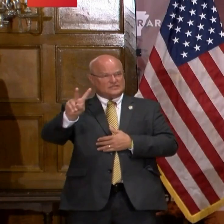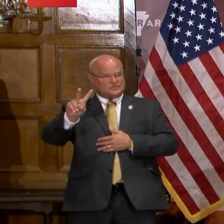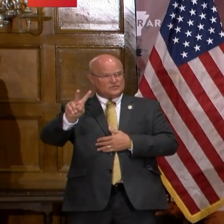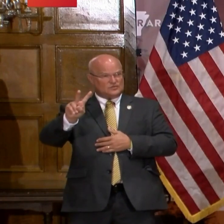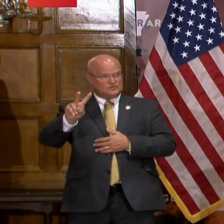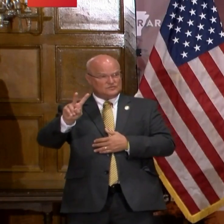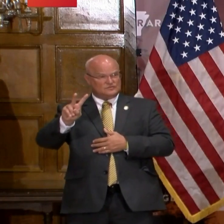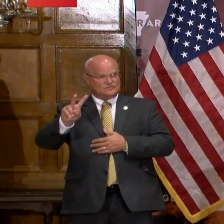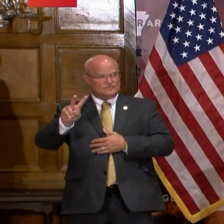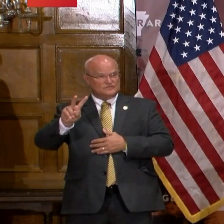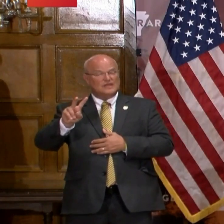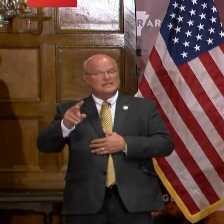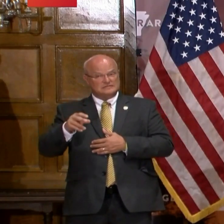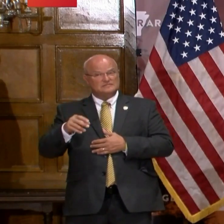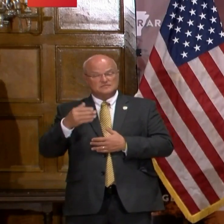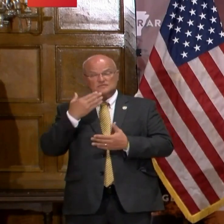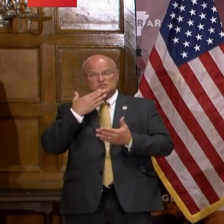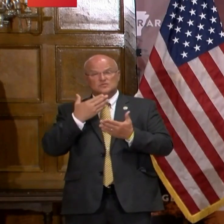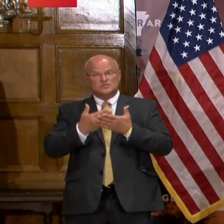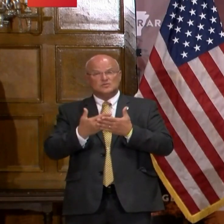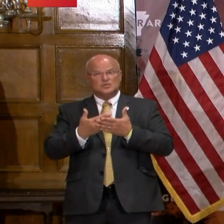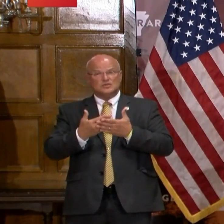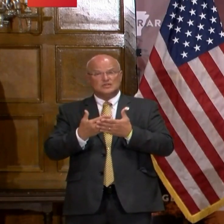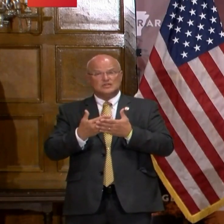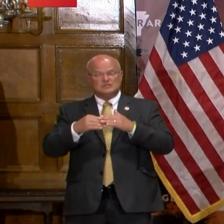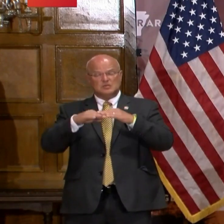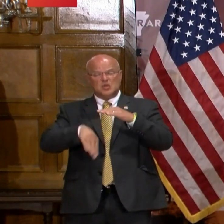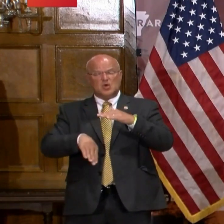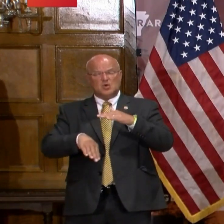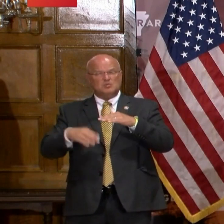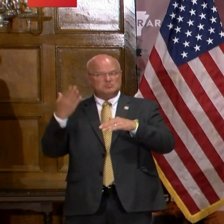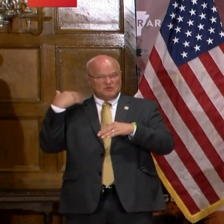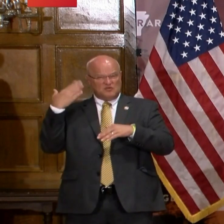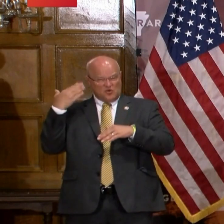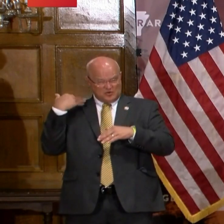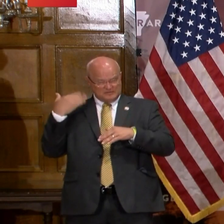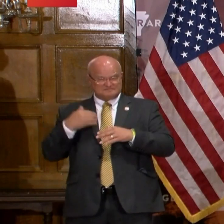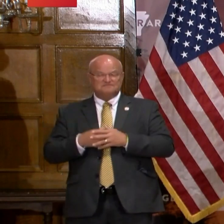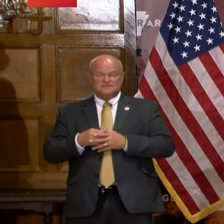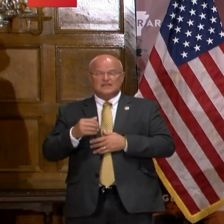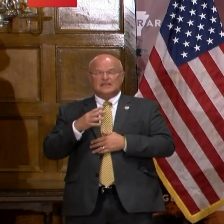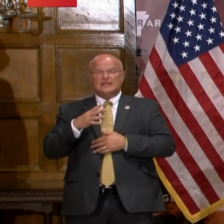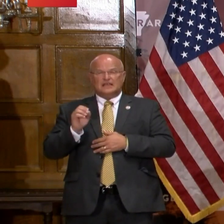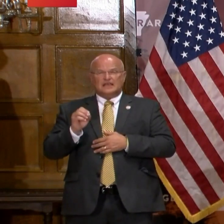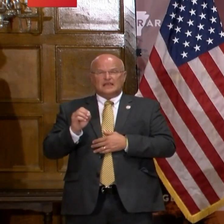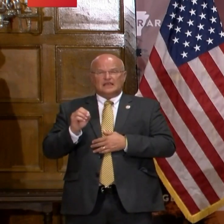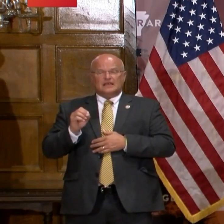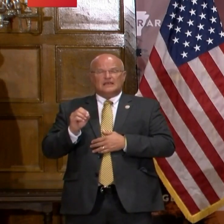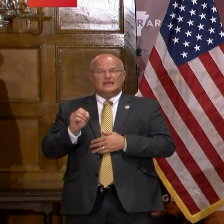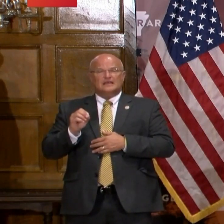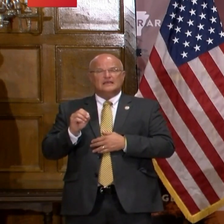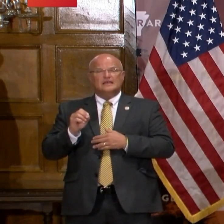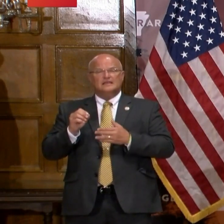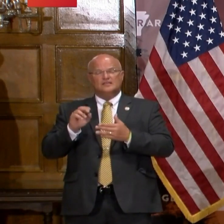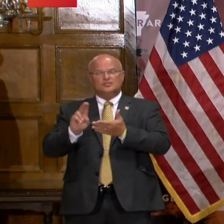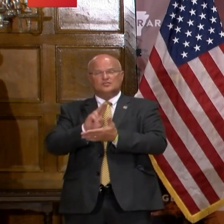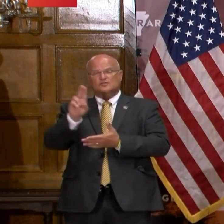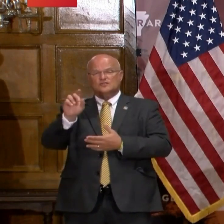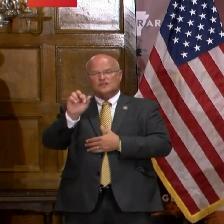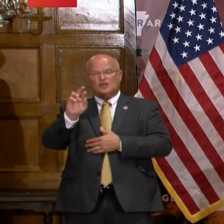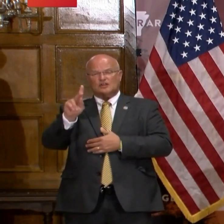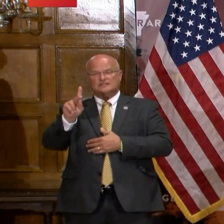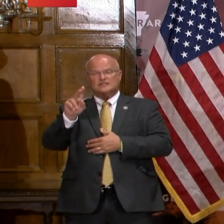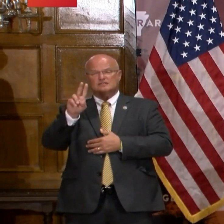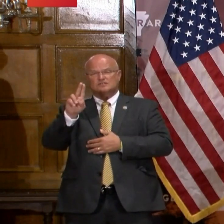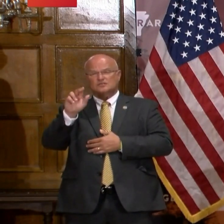3,482, which is significantly below what they were contributing before, and the University of Arkansas for